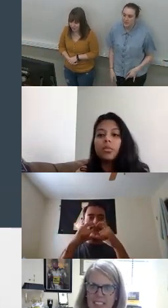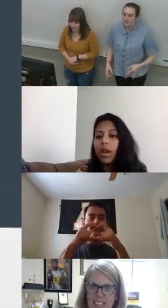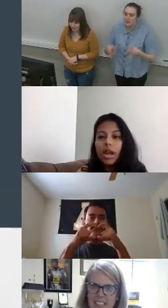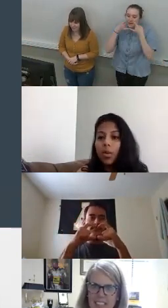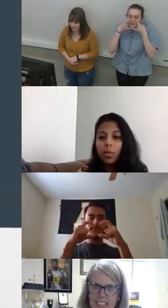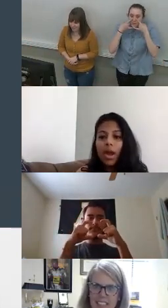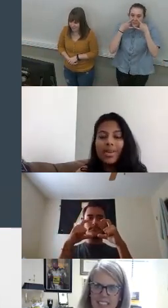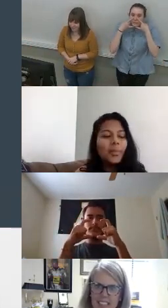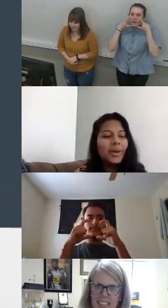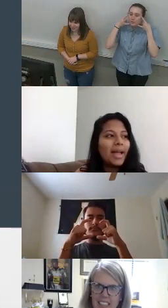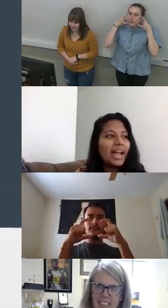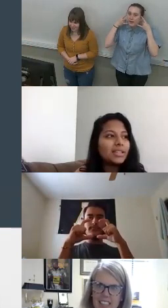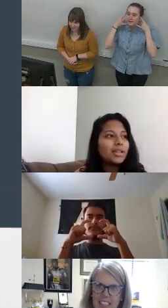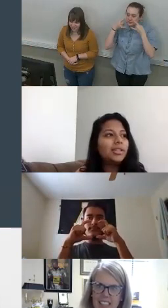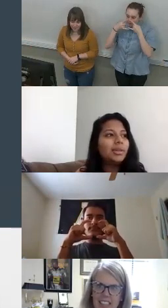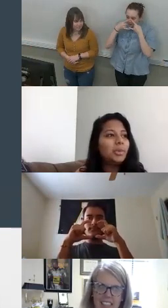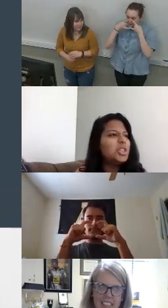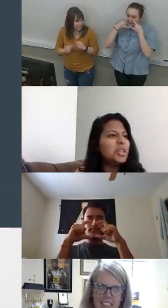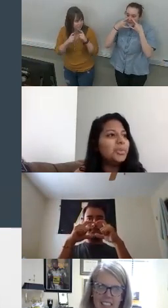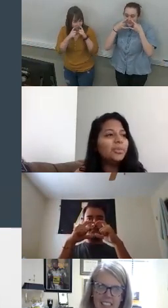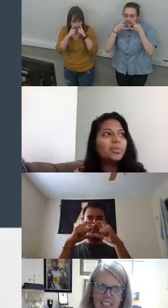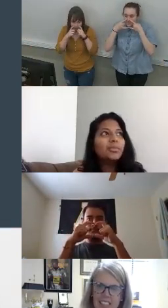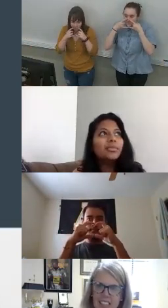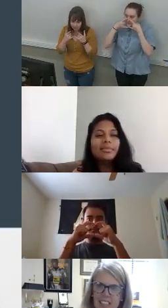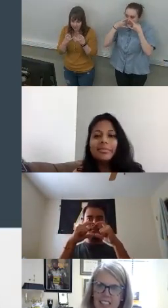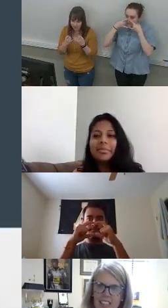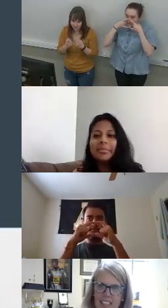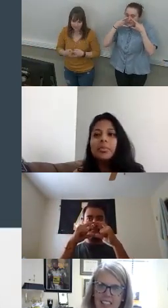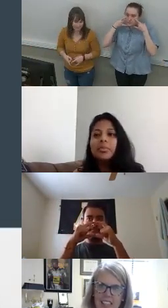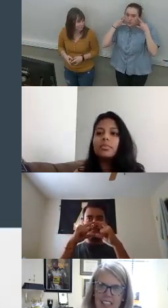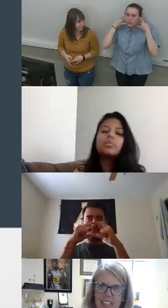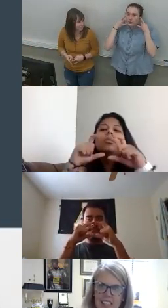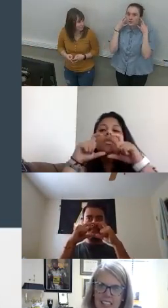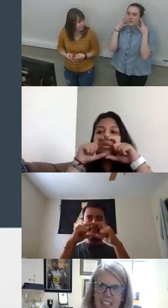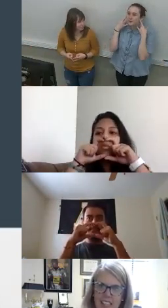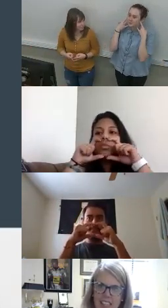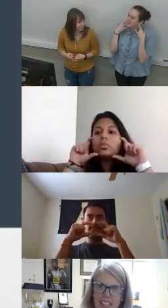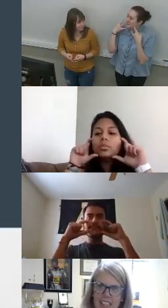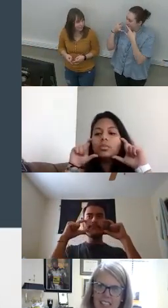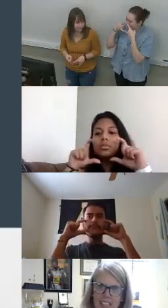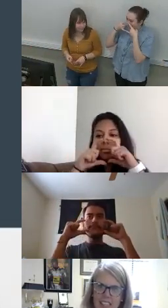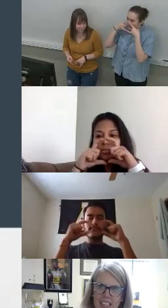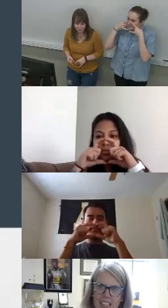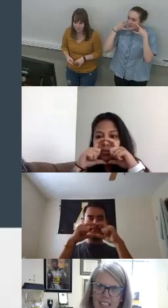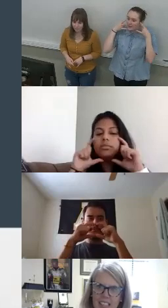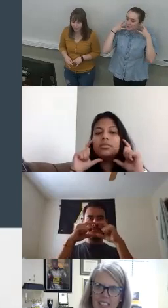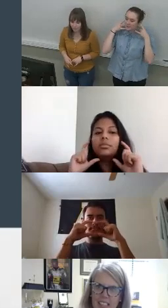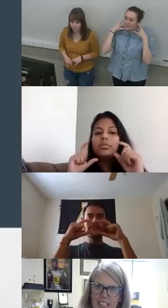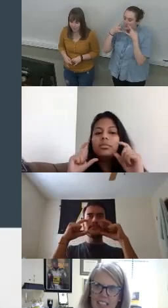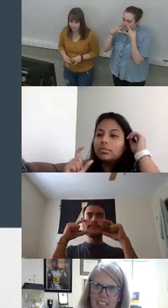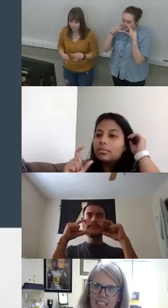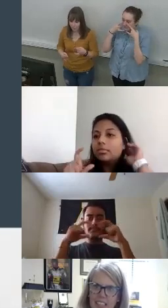mask. Yes. So you have a mask, and like it should, it goes over your nose in the